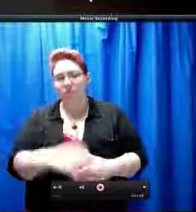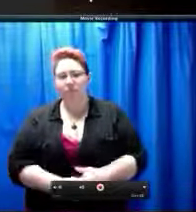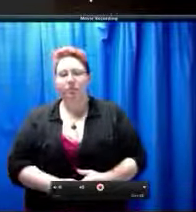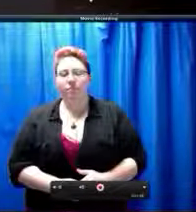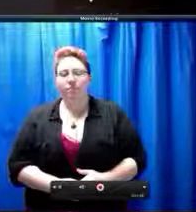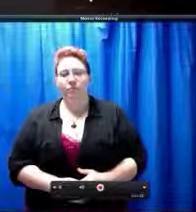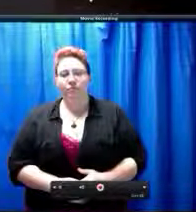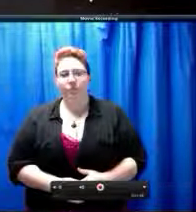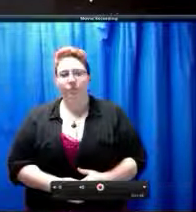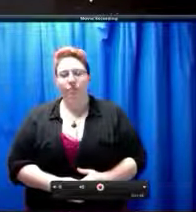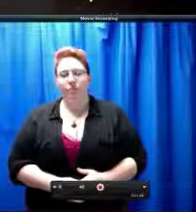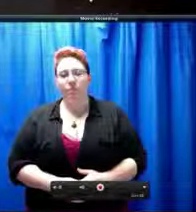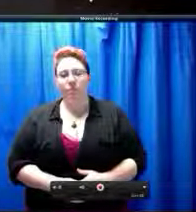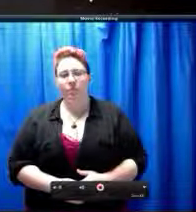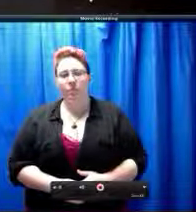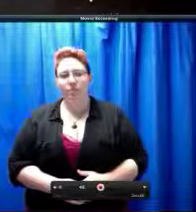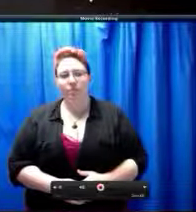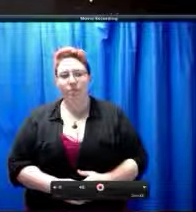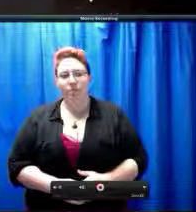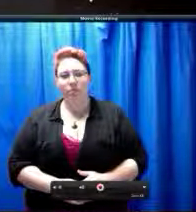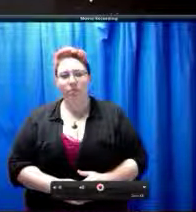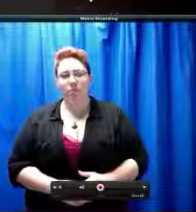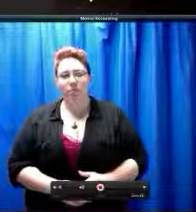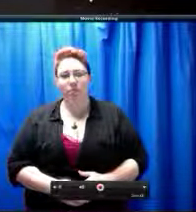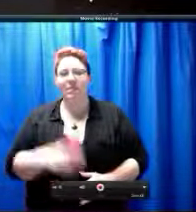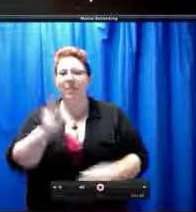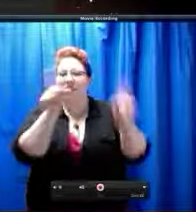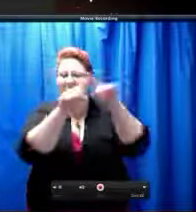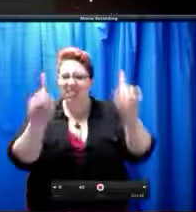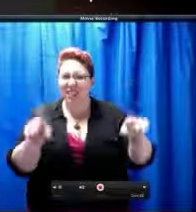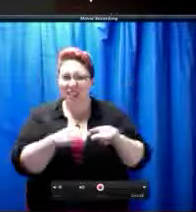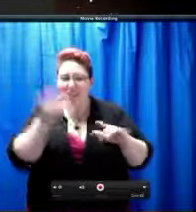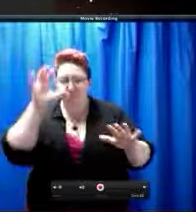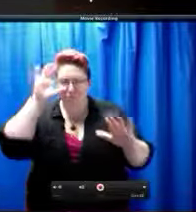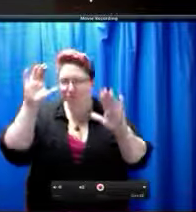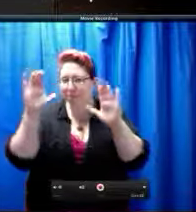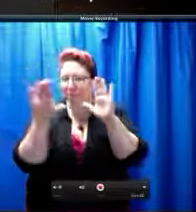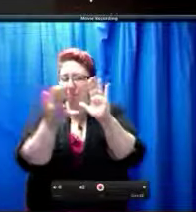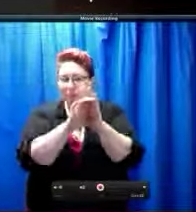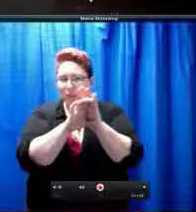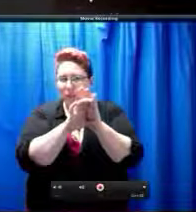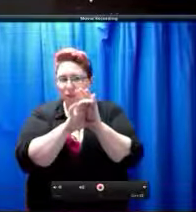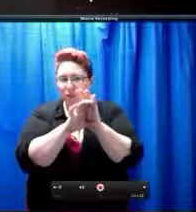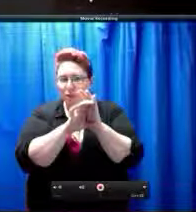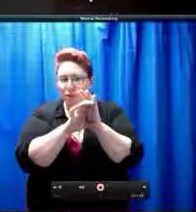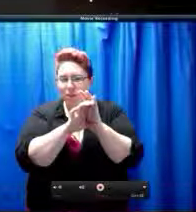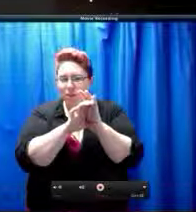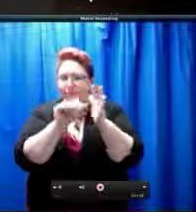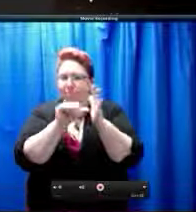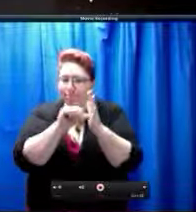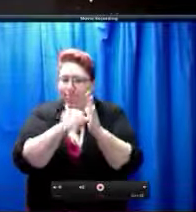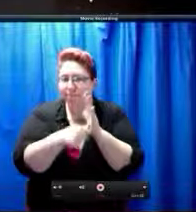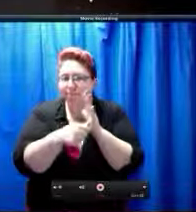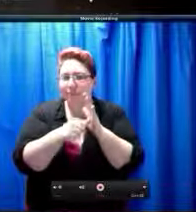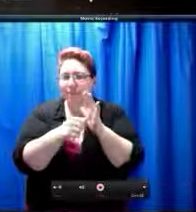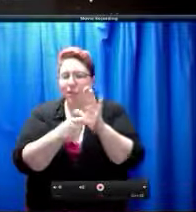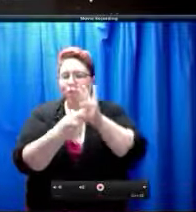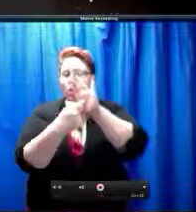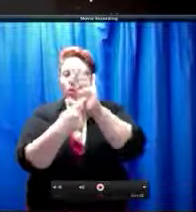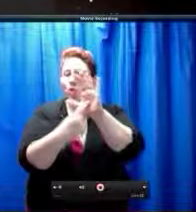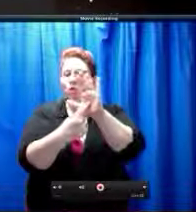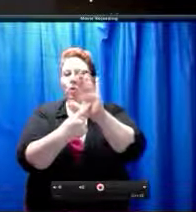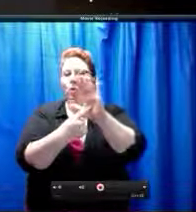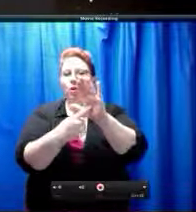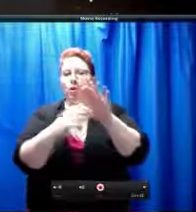to. This is a nice depiction just to show you where cancer stands in the top 15 global causes of